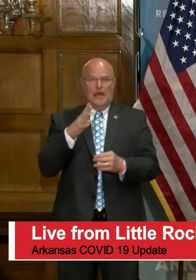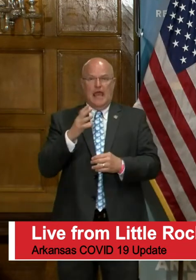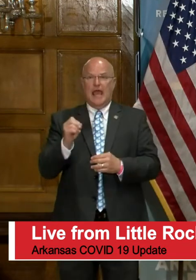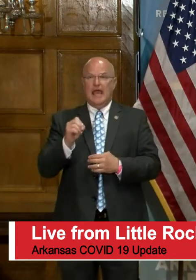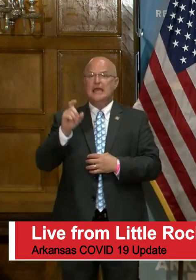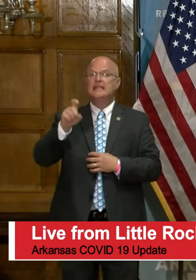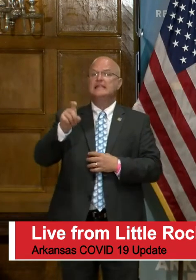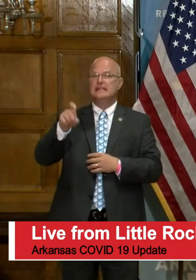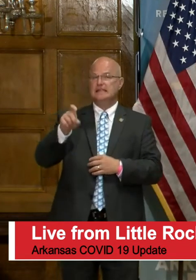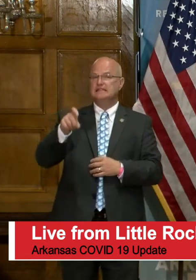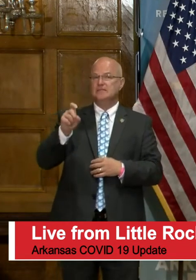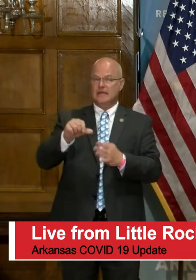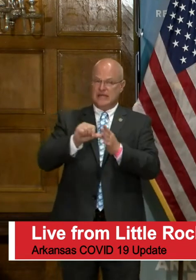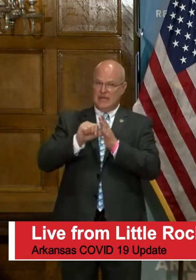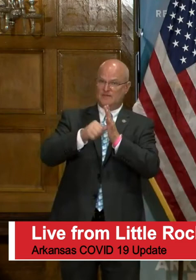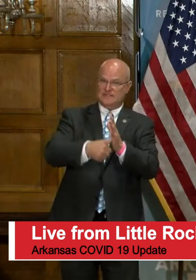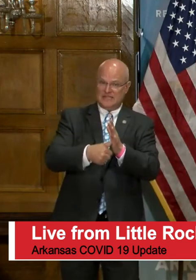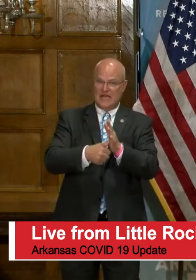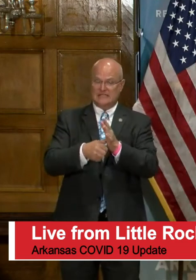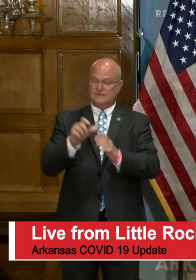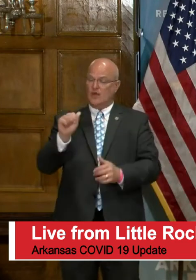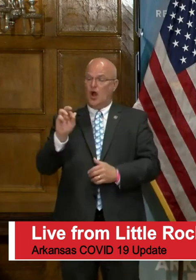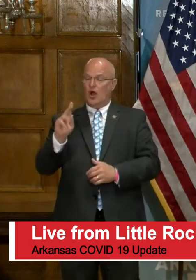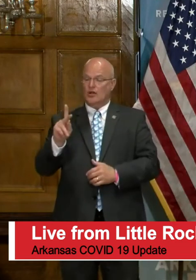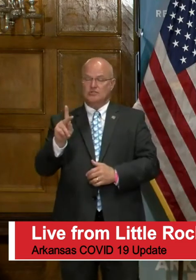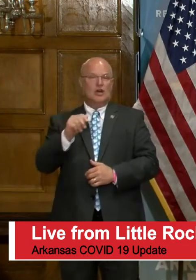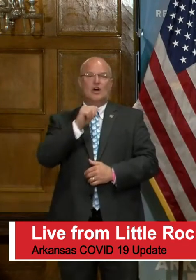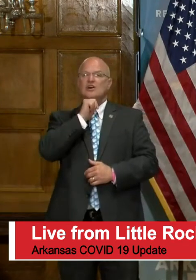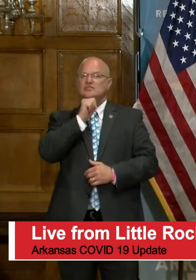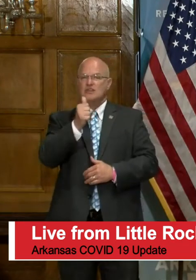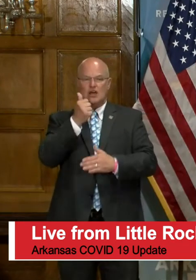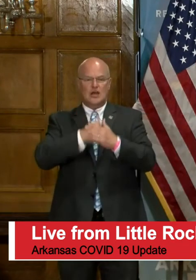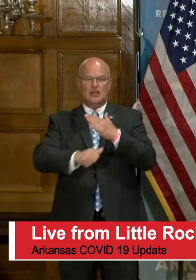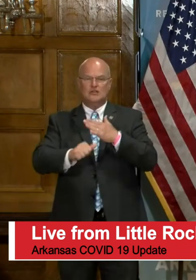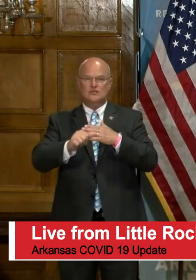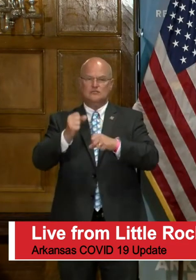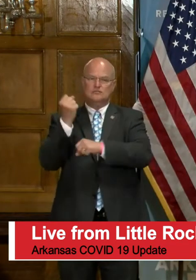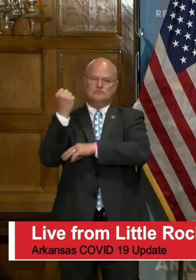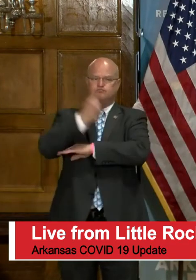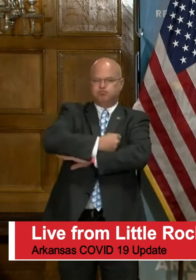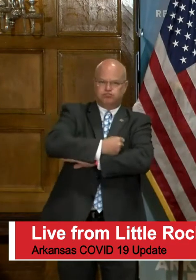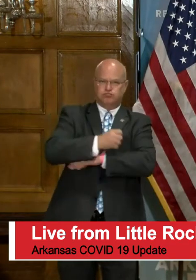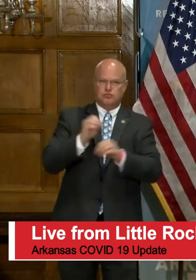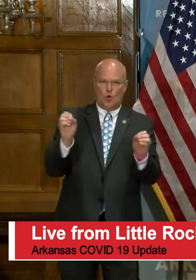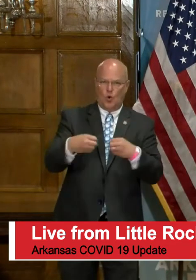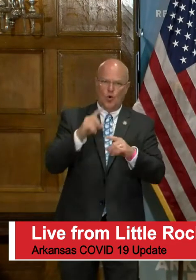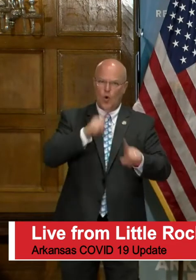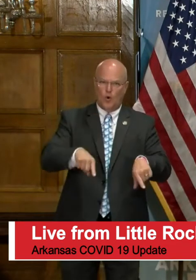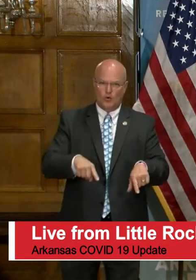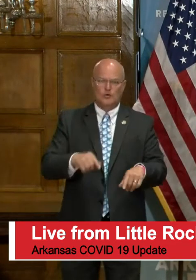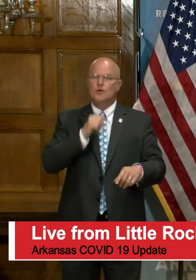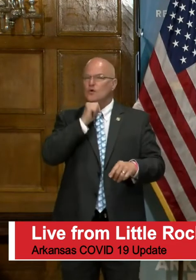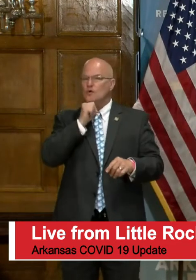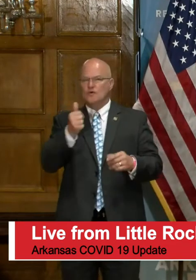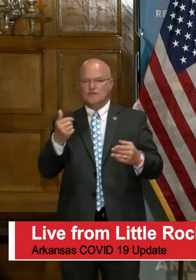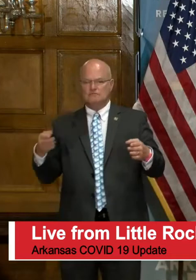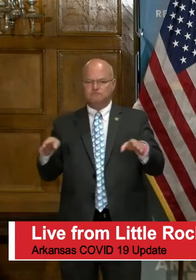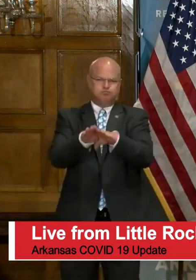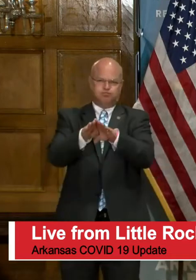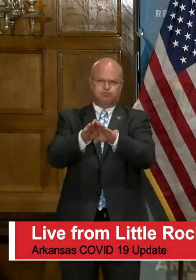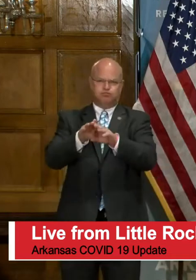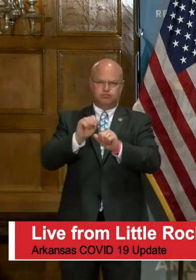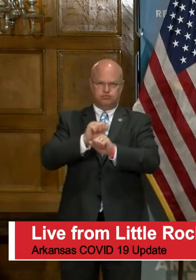it needs to be emphasized that Arkansas is not under any lockdown order. We've never done a shutdown order